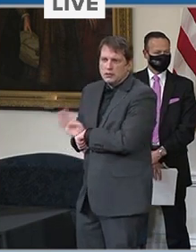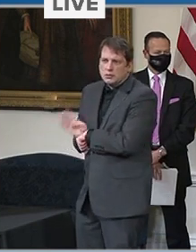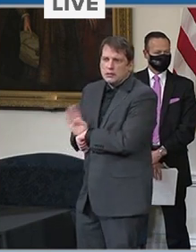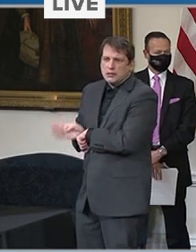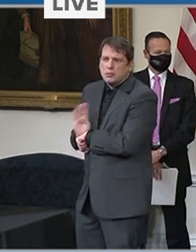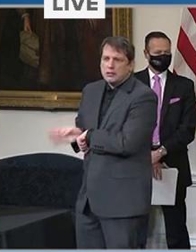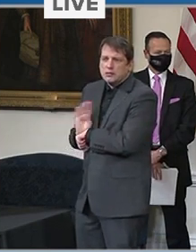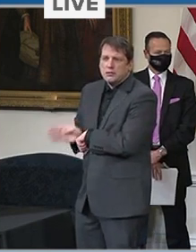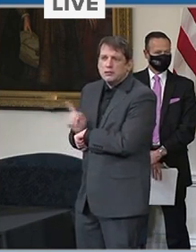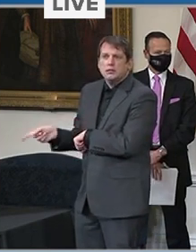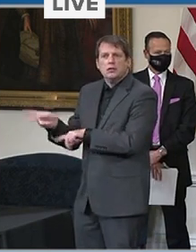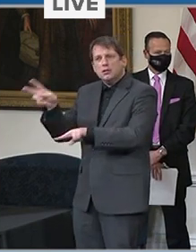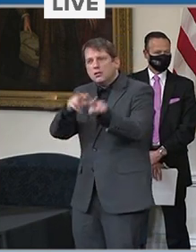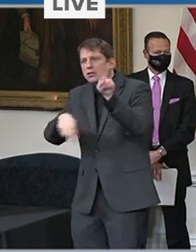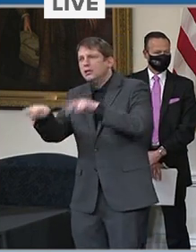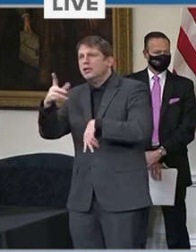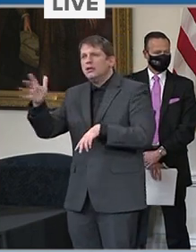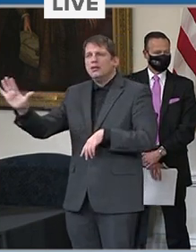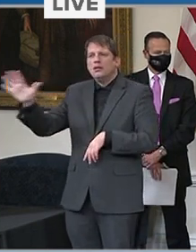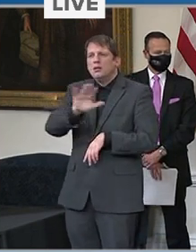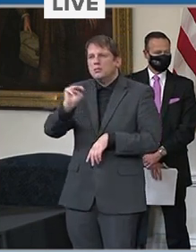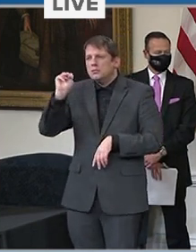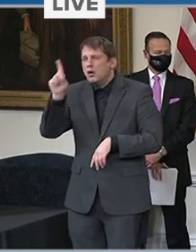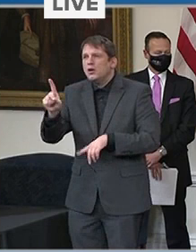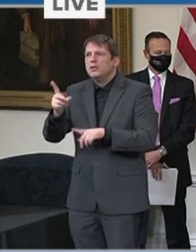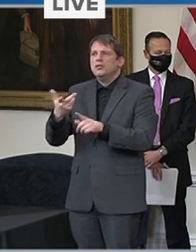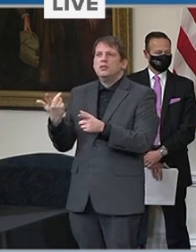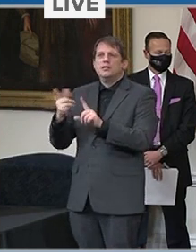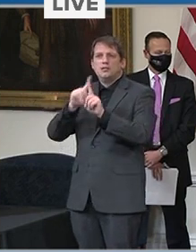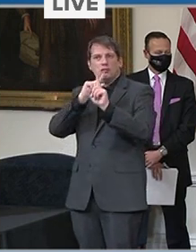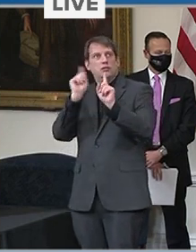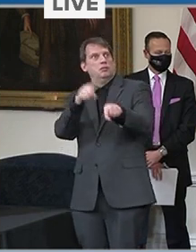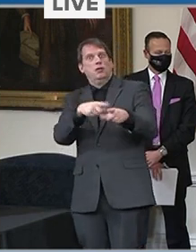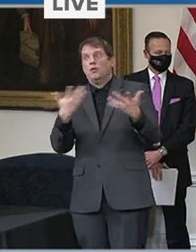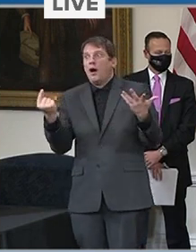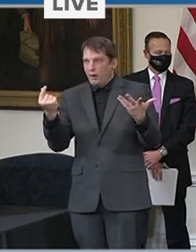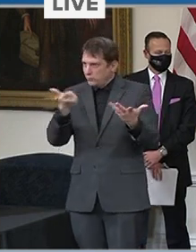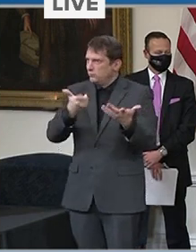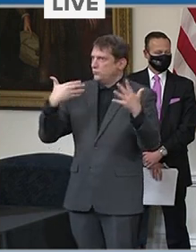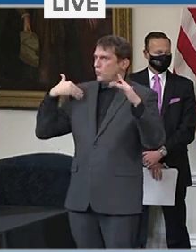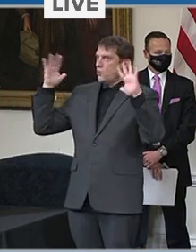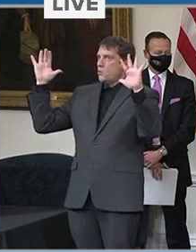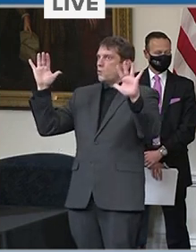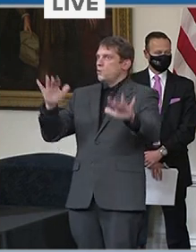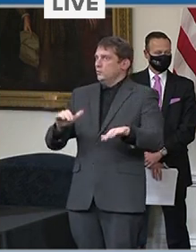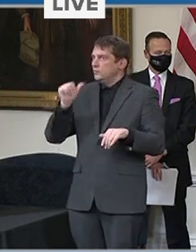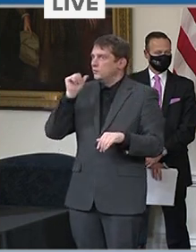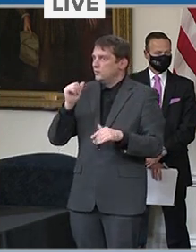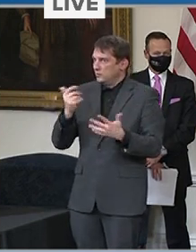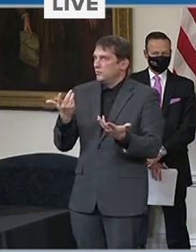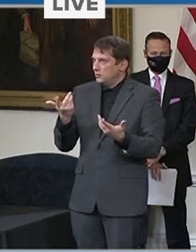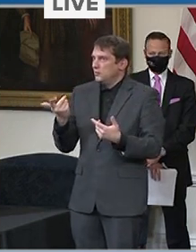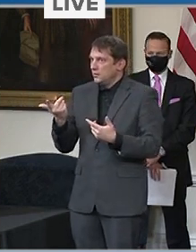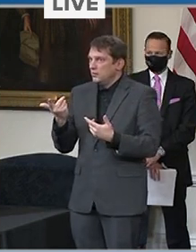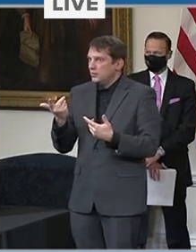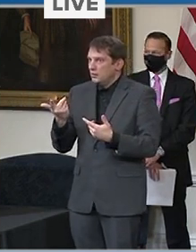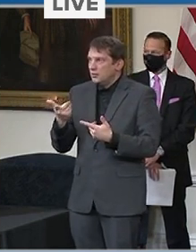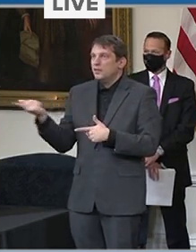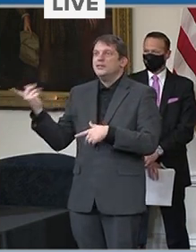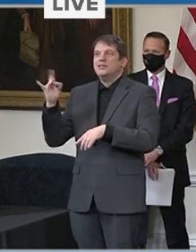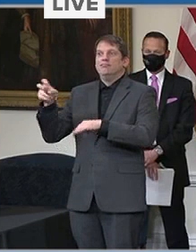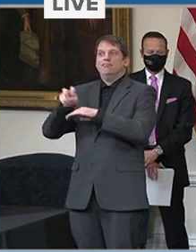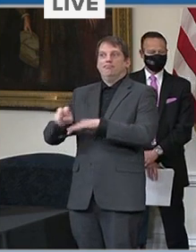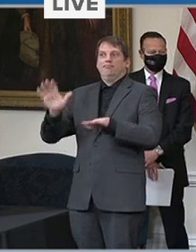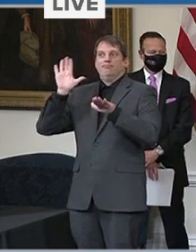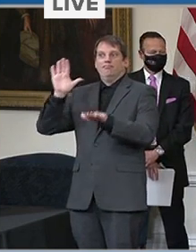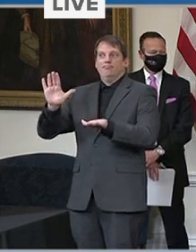response to our first winter storm of the year and testified before the Board of Public Works as we advanced an agreement for the completion